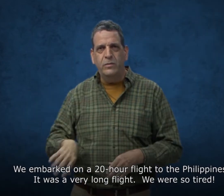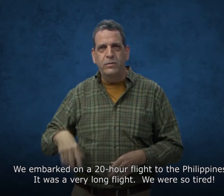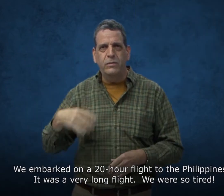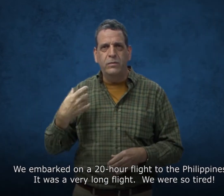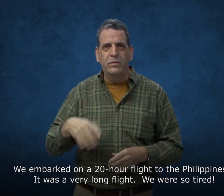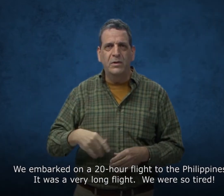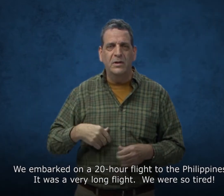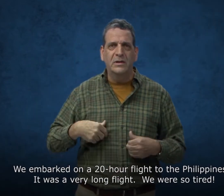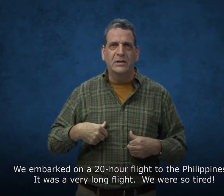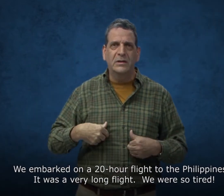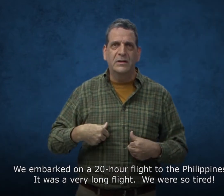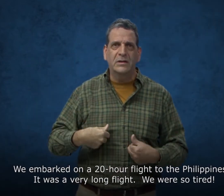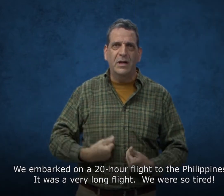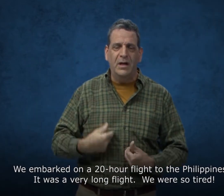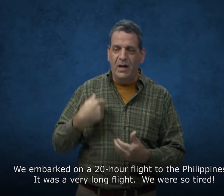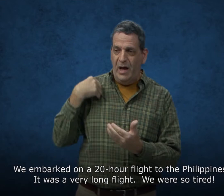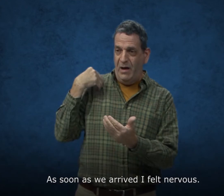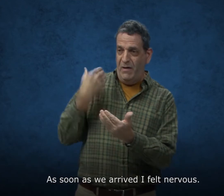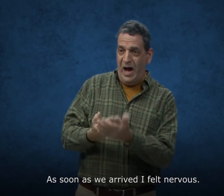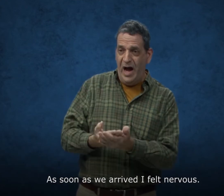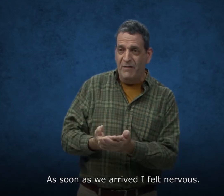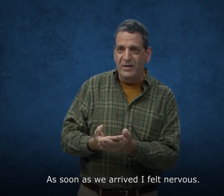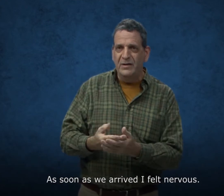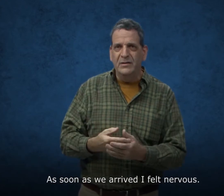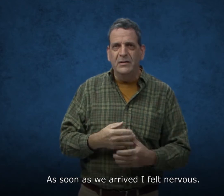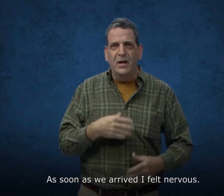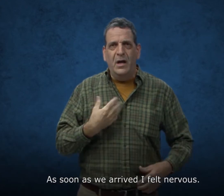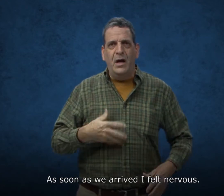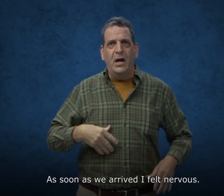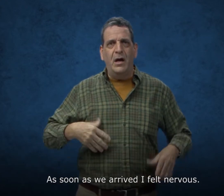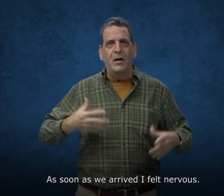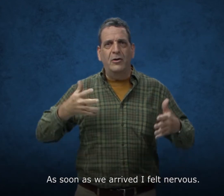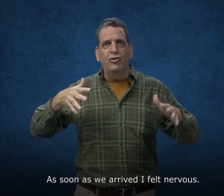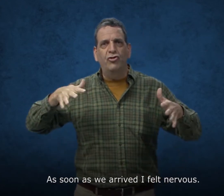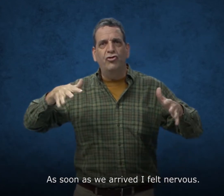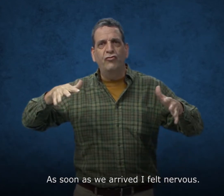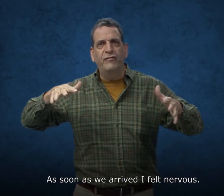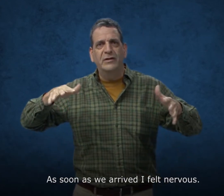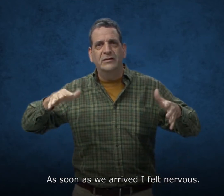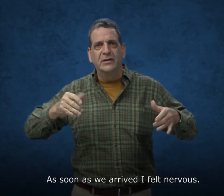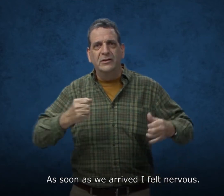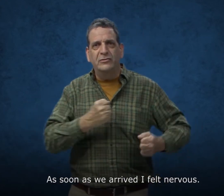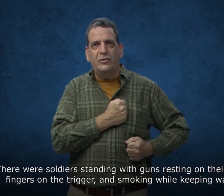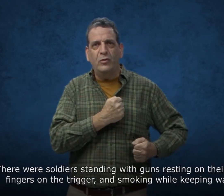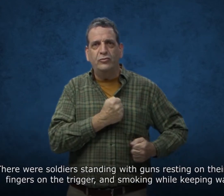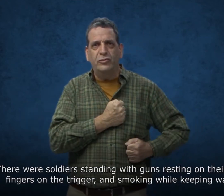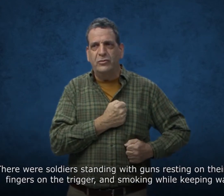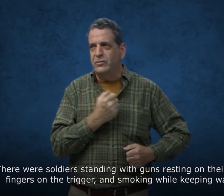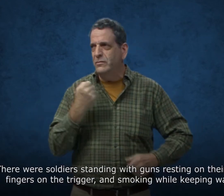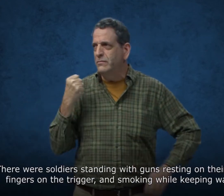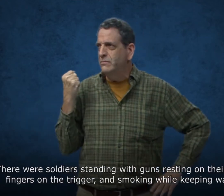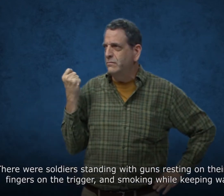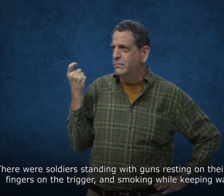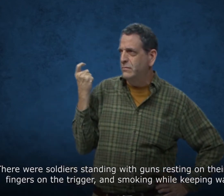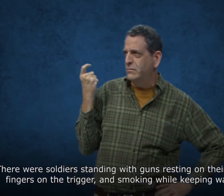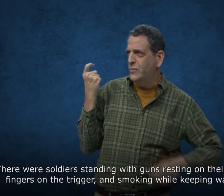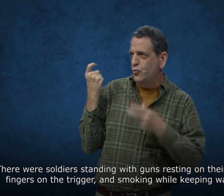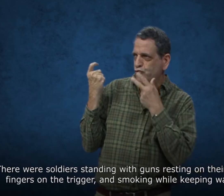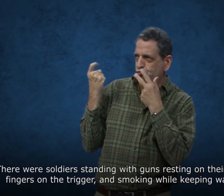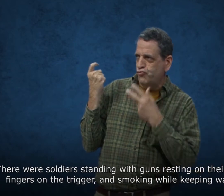tired. As soon as we arrived, I felt nervous. There were soldiers standing there with guns